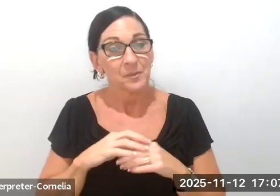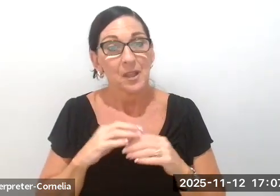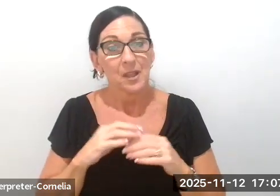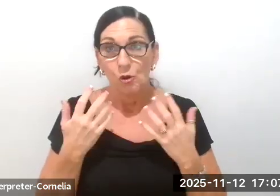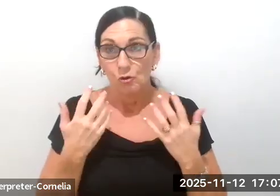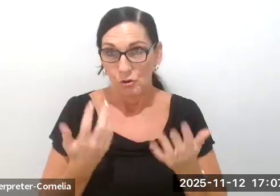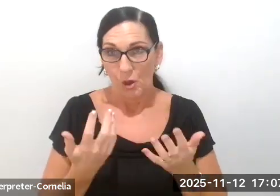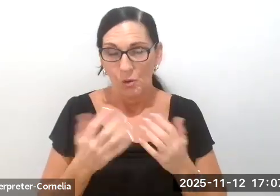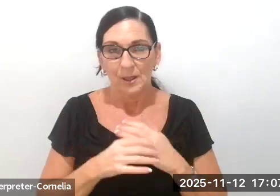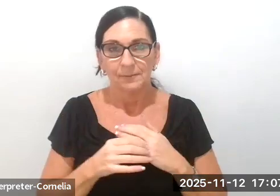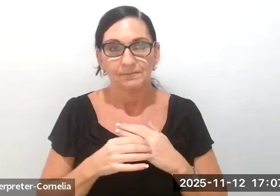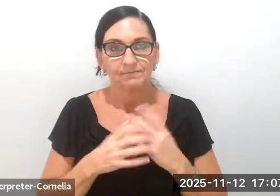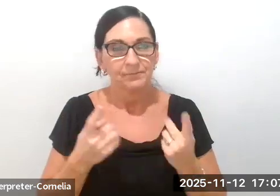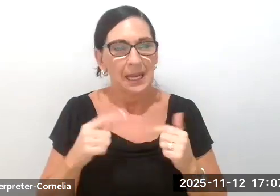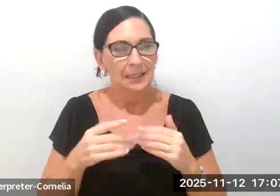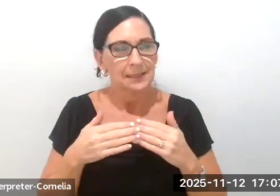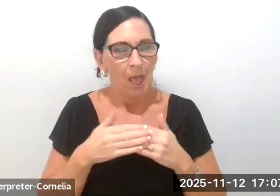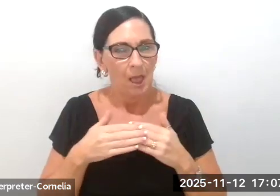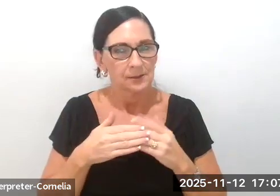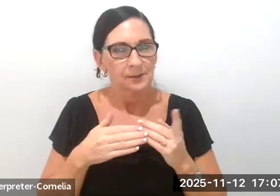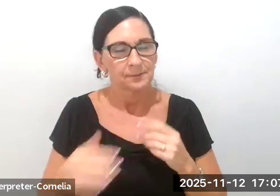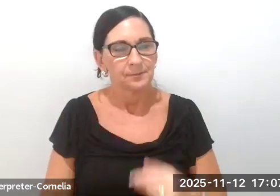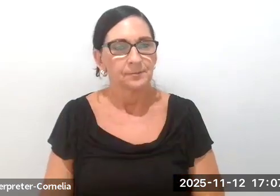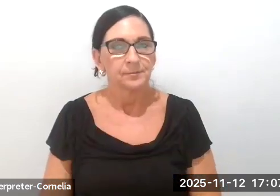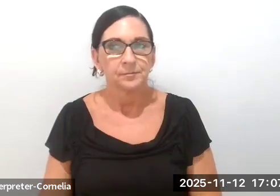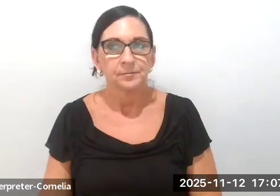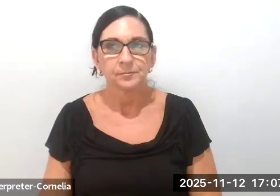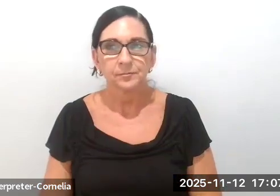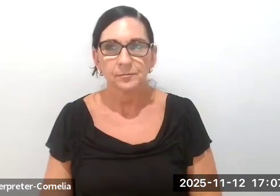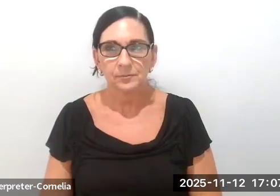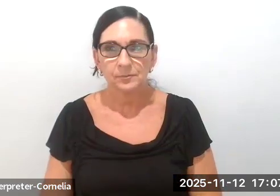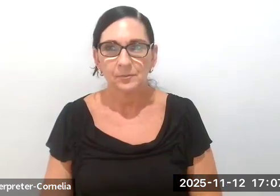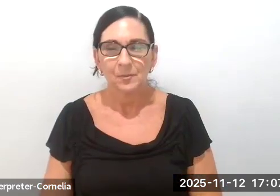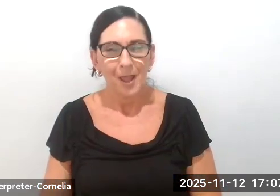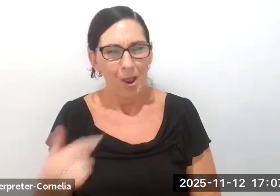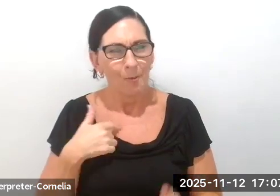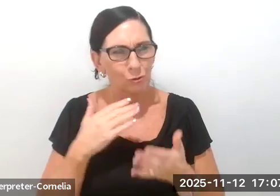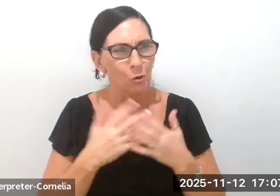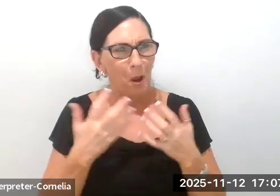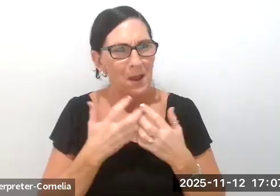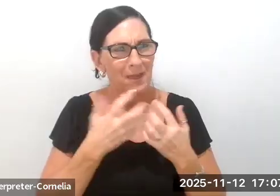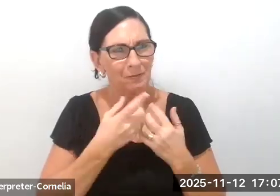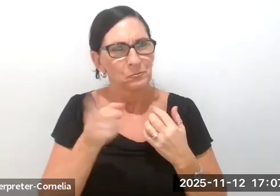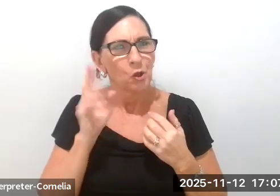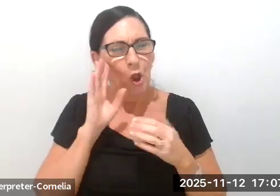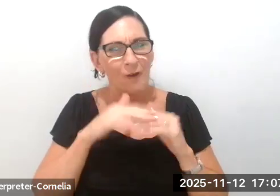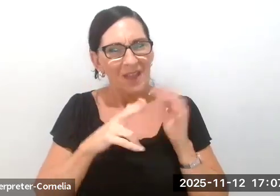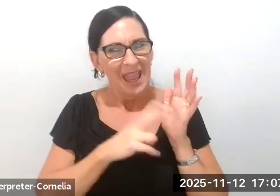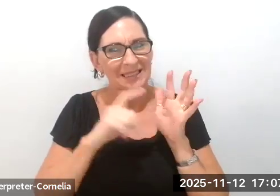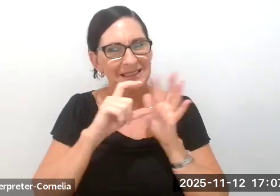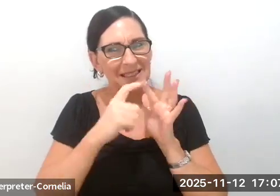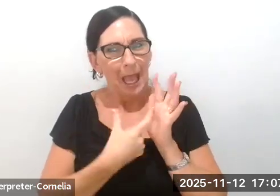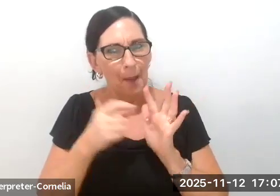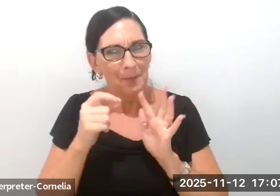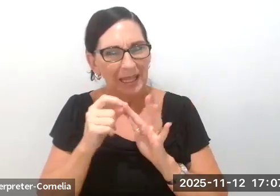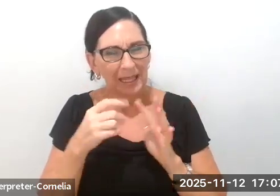So we'll go to the next slide. I'm sure by now many of you have heard about the NDRP, or you wouldn't have